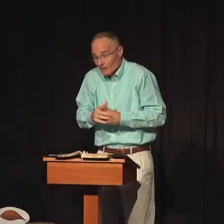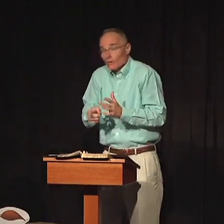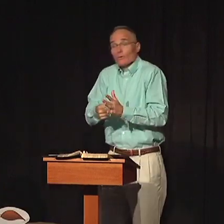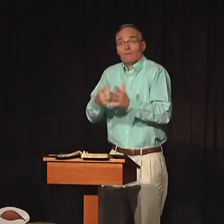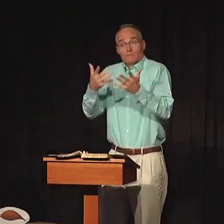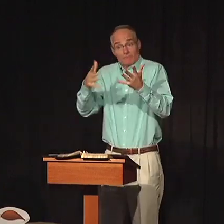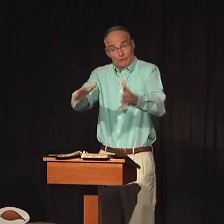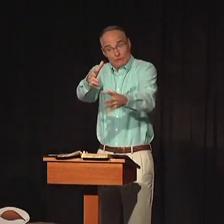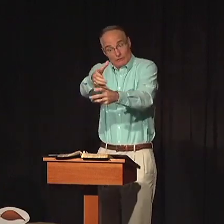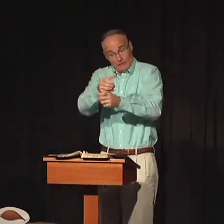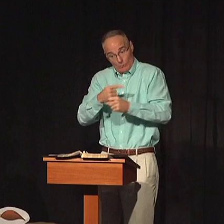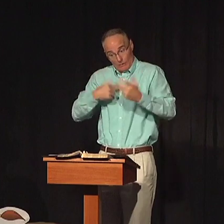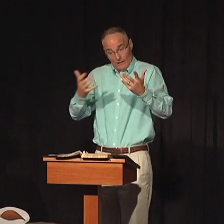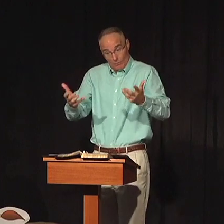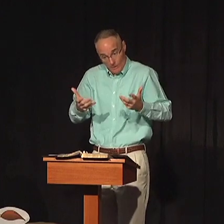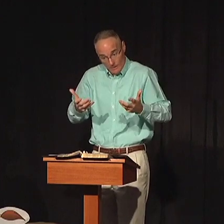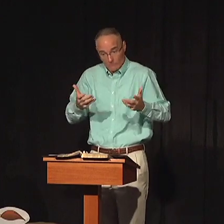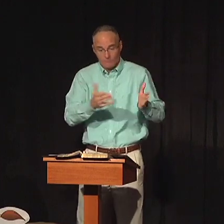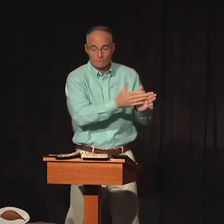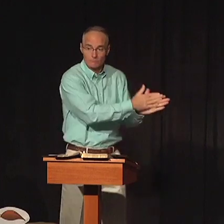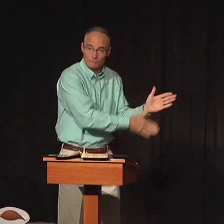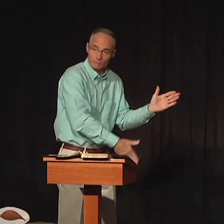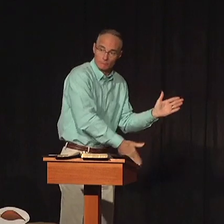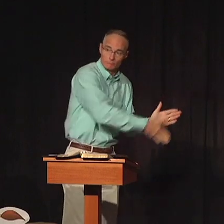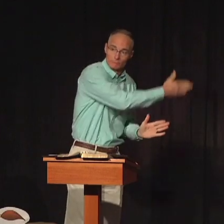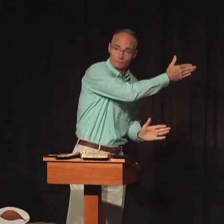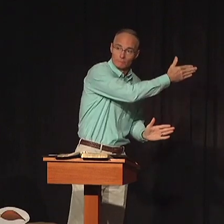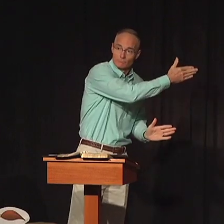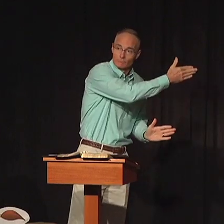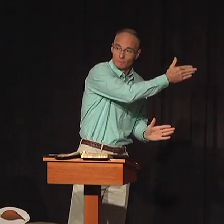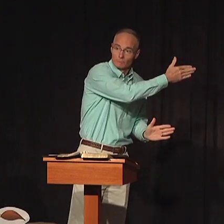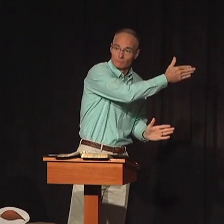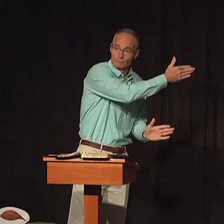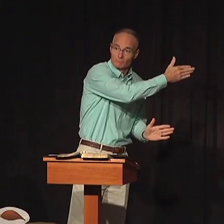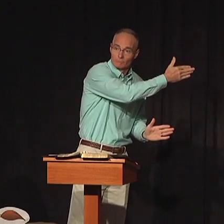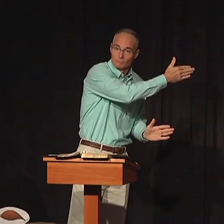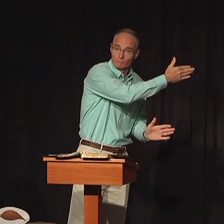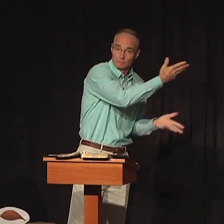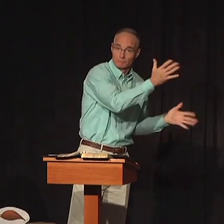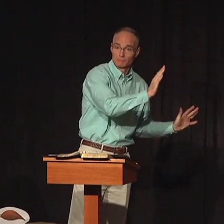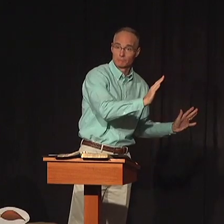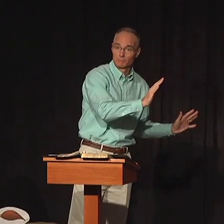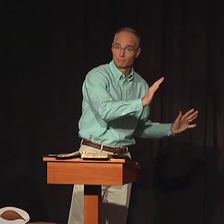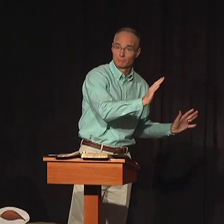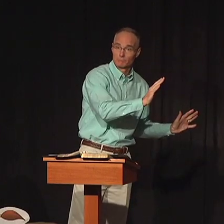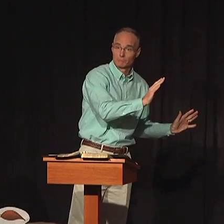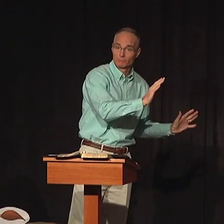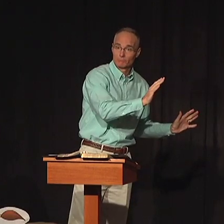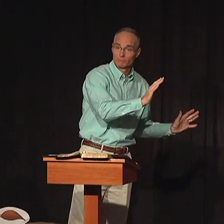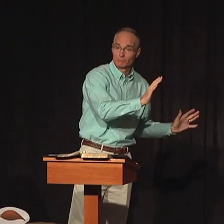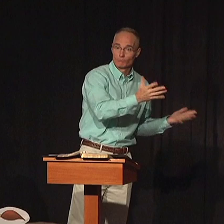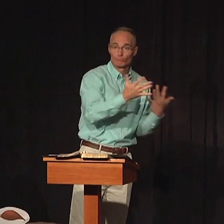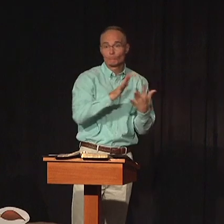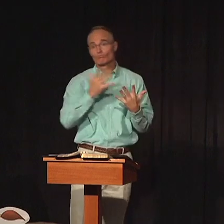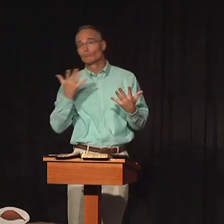something. And when they get what they want, then they take off. They go. And that's it.